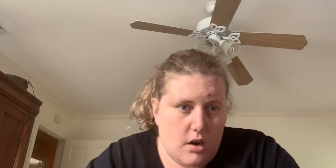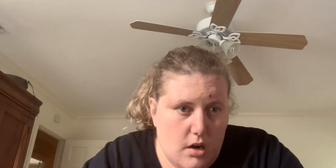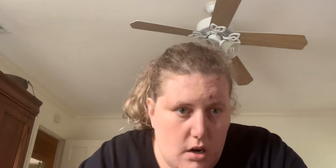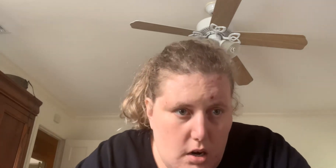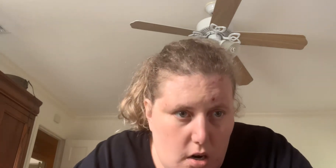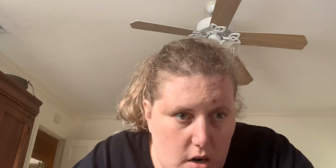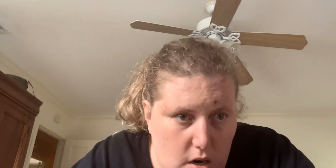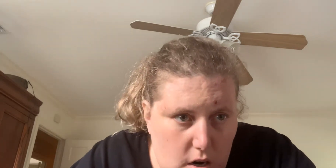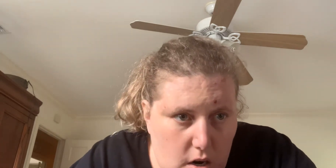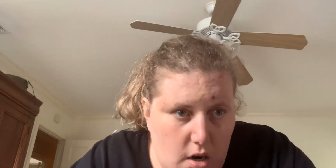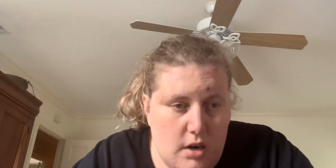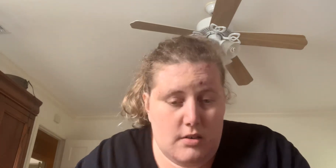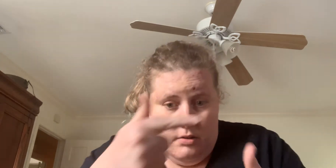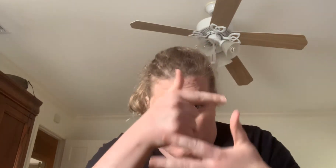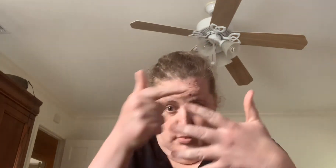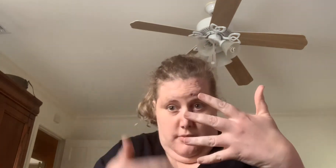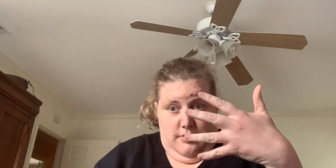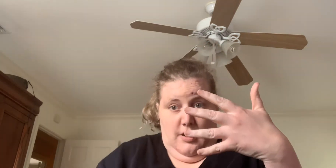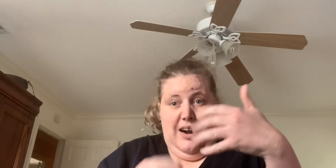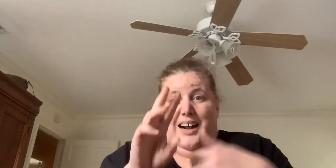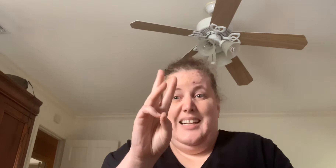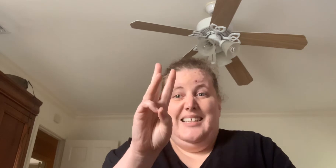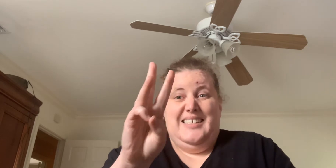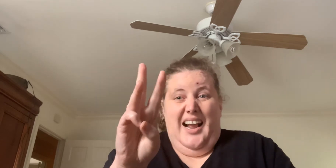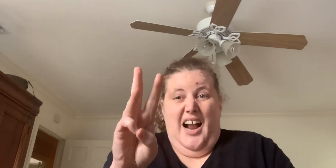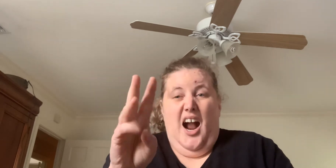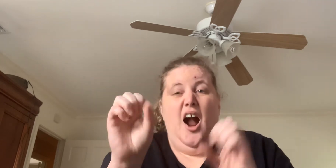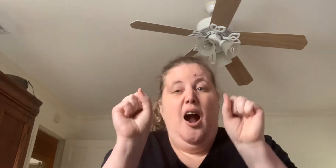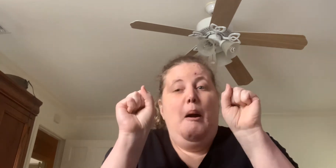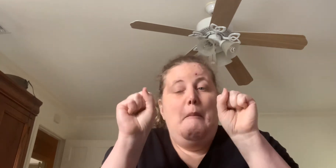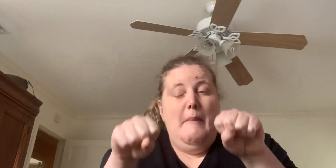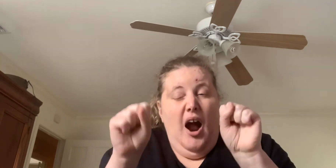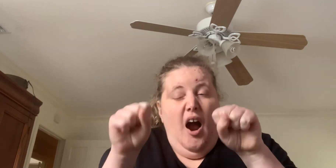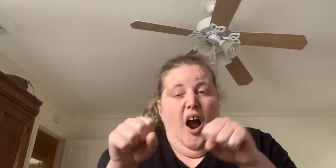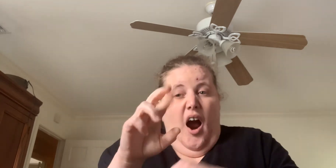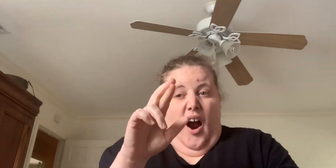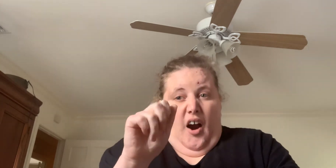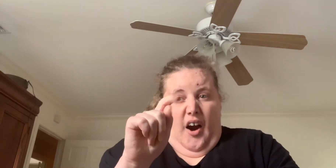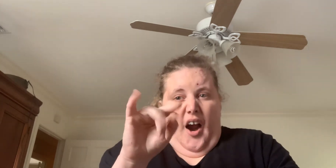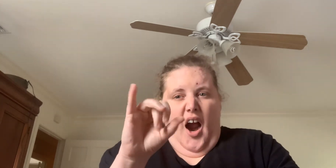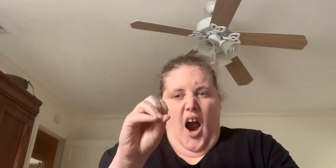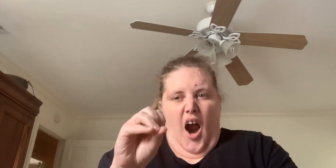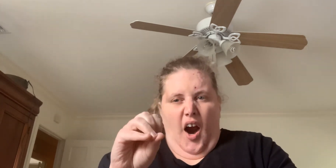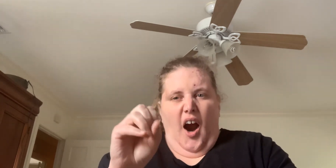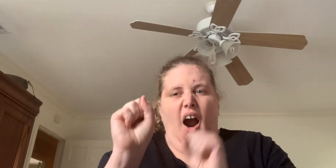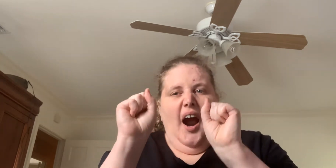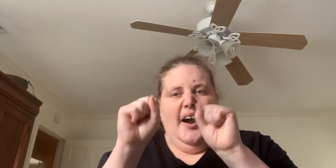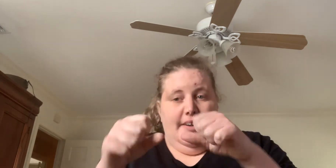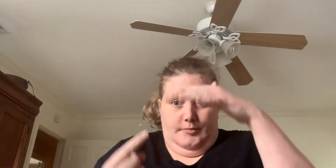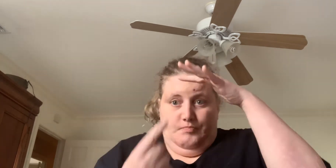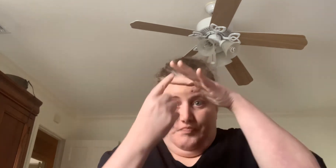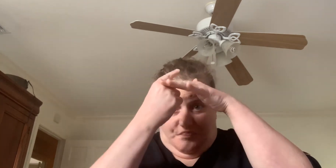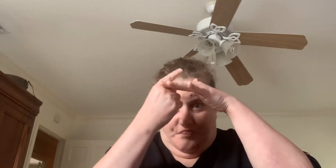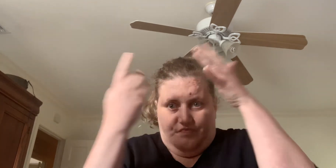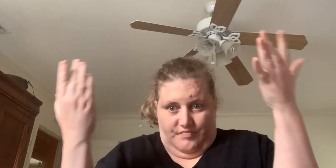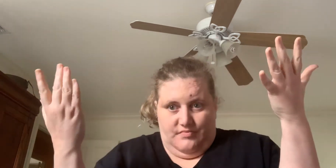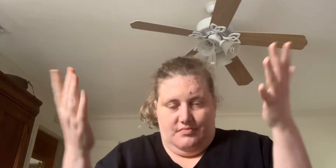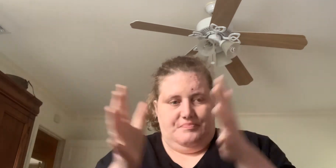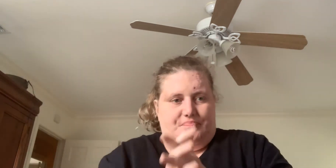6 possible ratios you could come up with. Now let's look at some problems concerning it. So for problem 1,